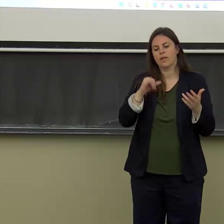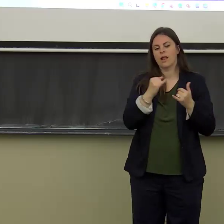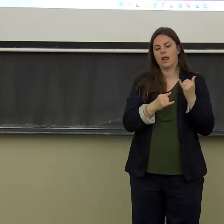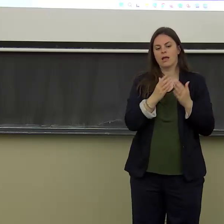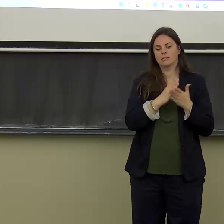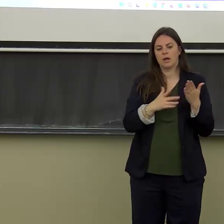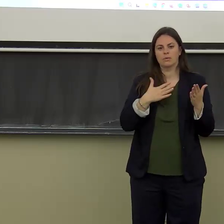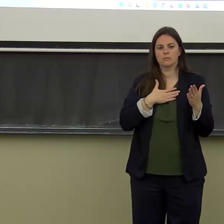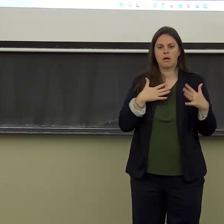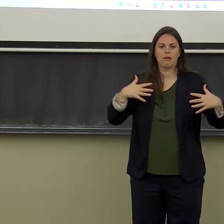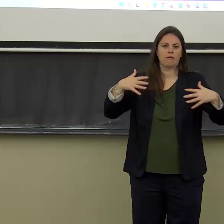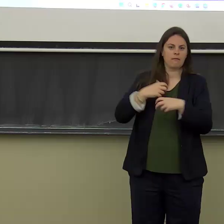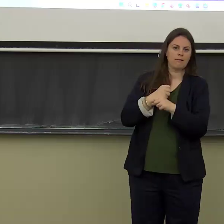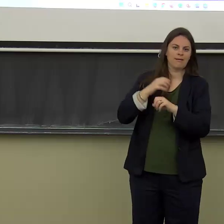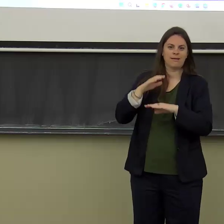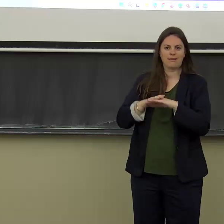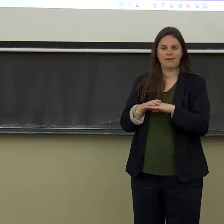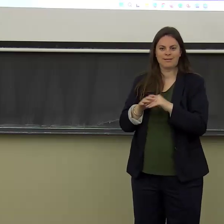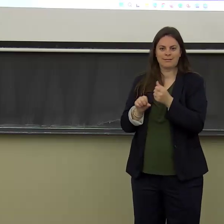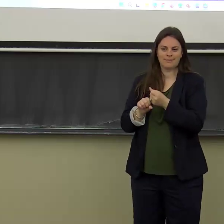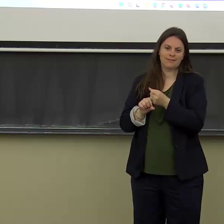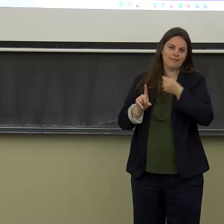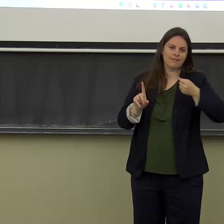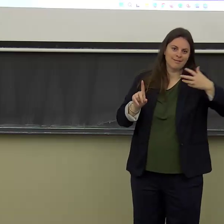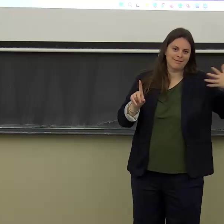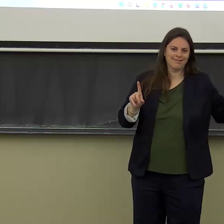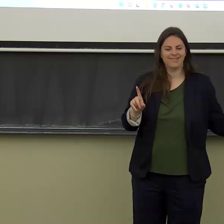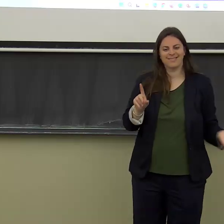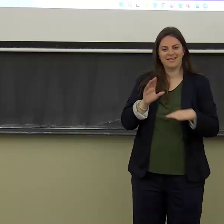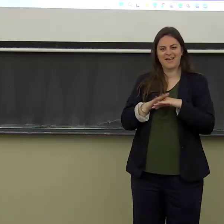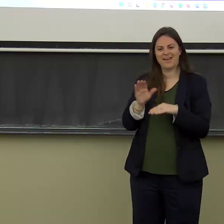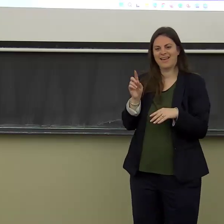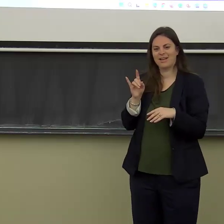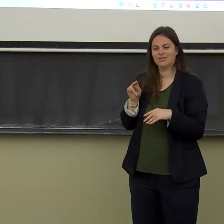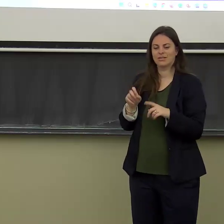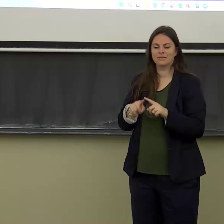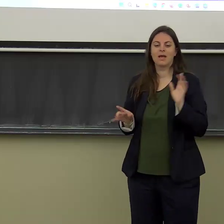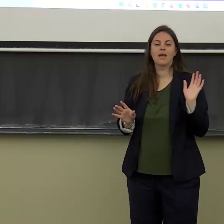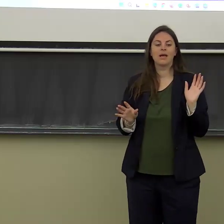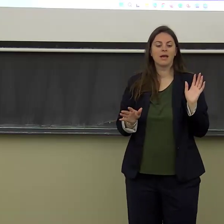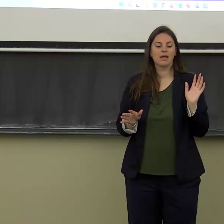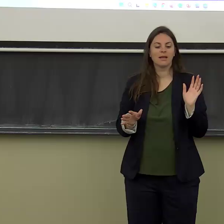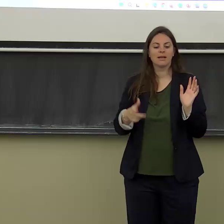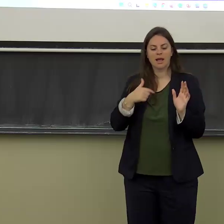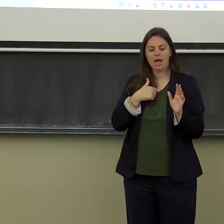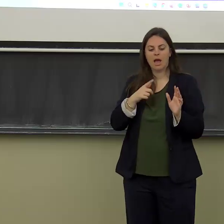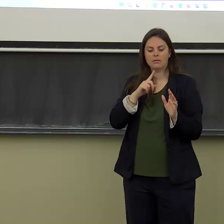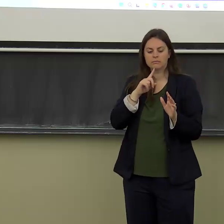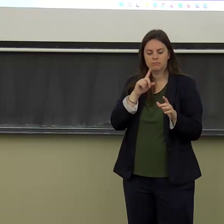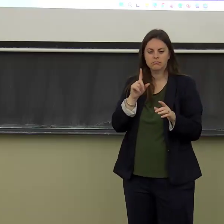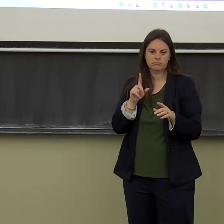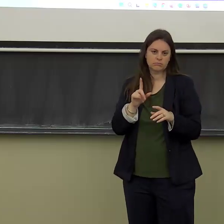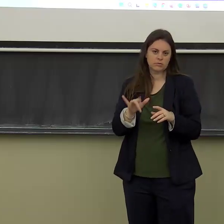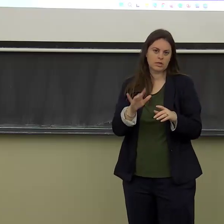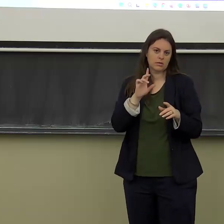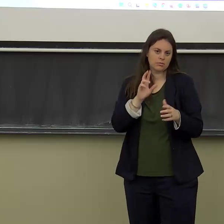part was my riffing on Adrian's. I didn't think that was his, but I certainly recommend that